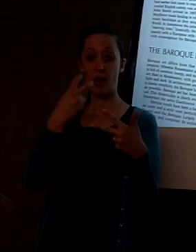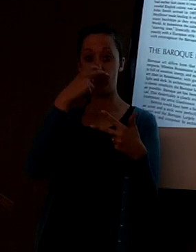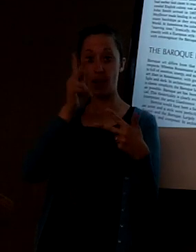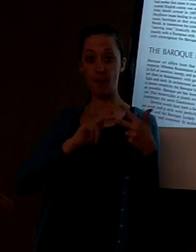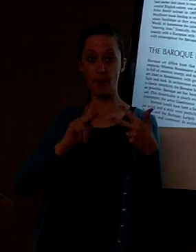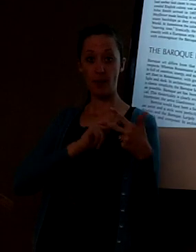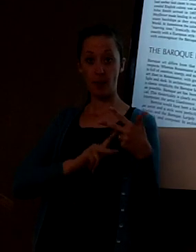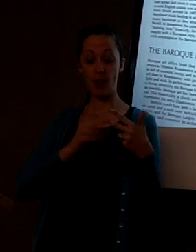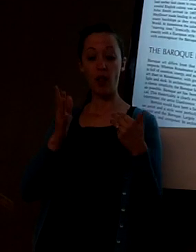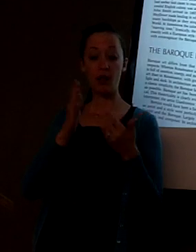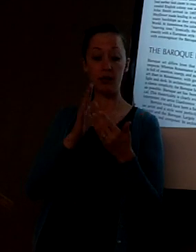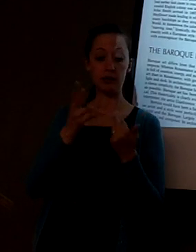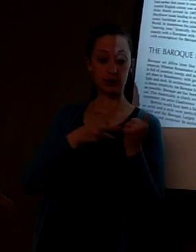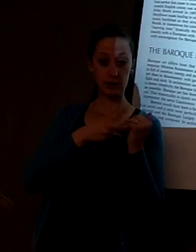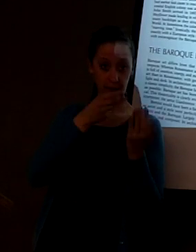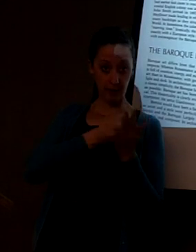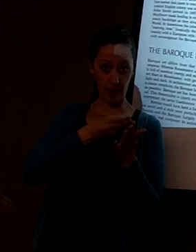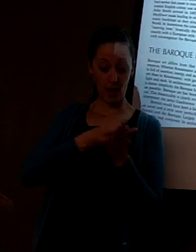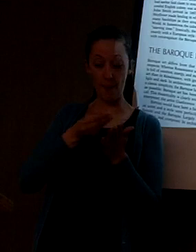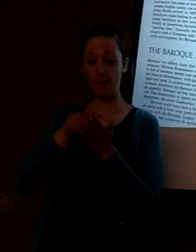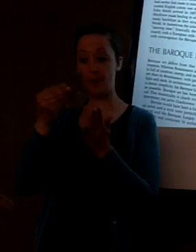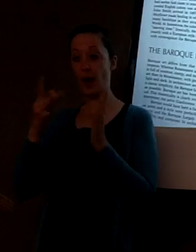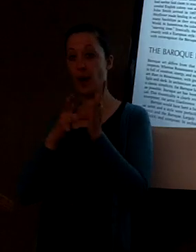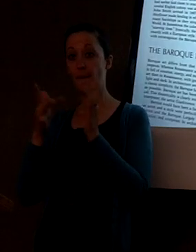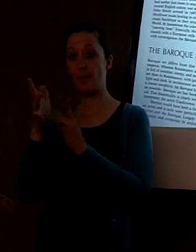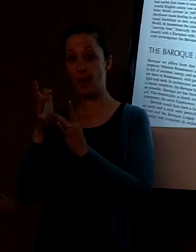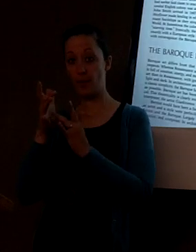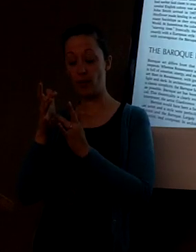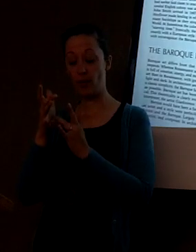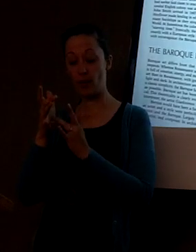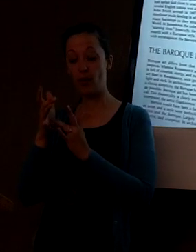somebody to read it to them. And so she had them